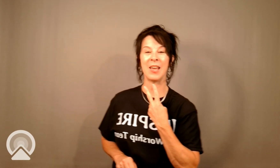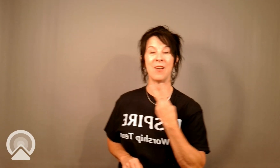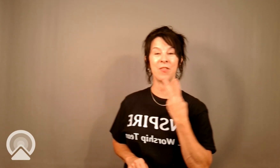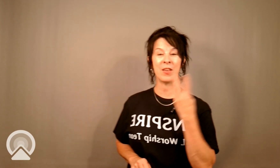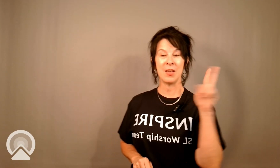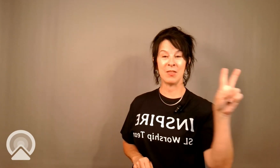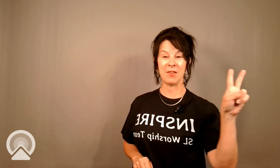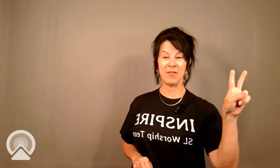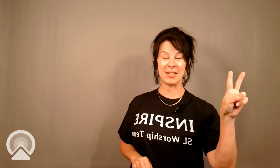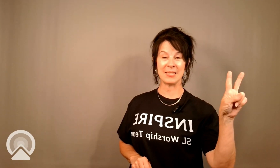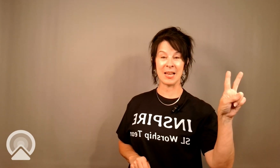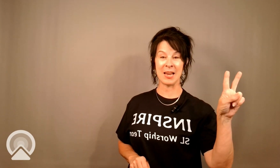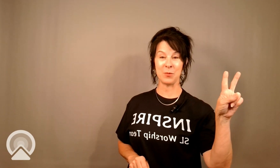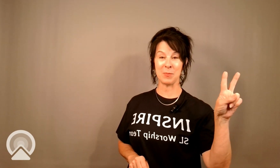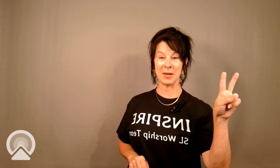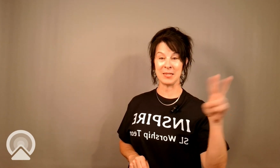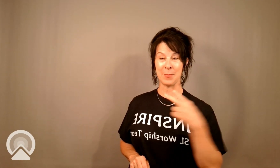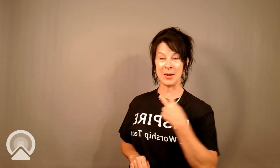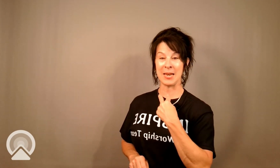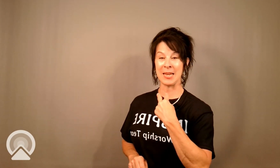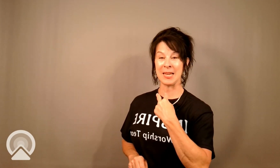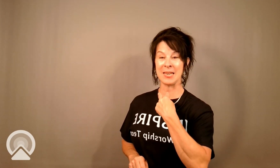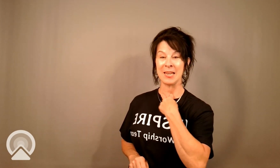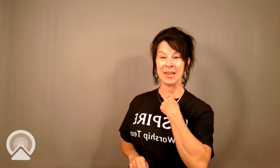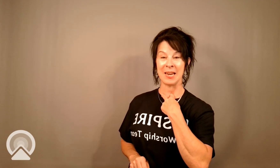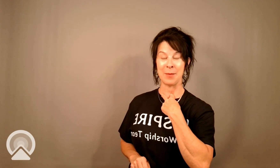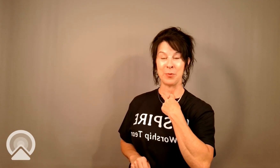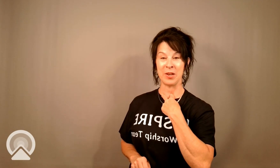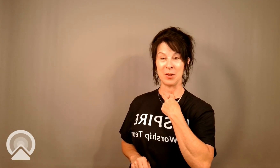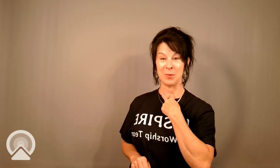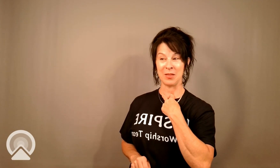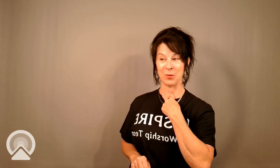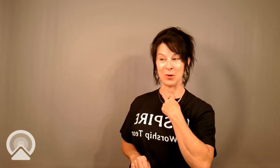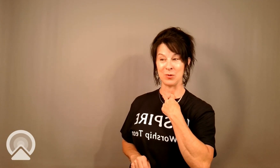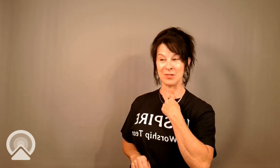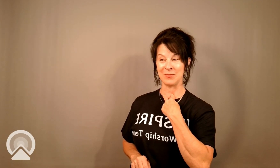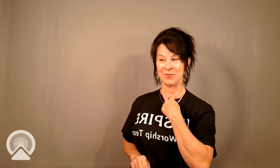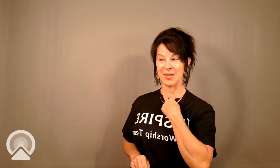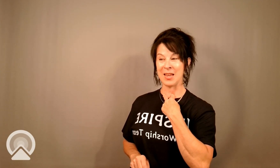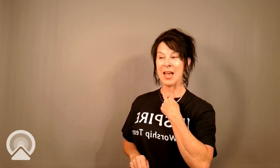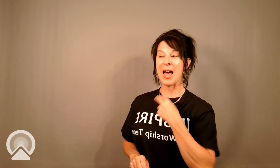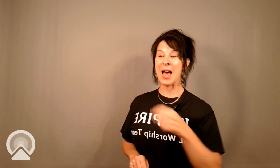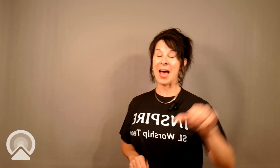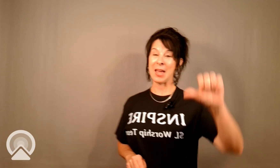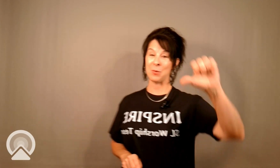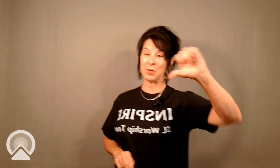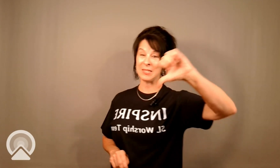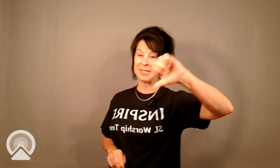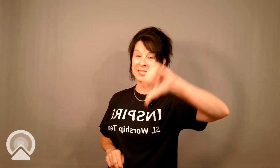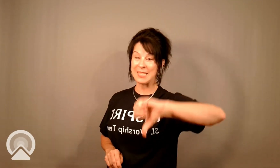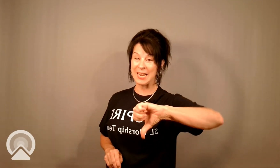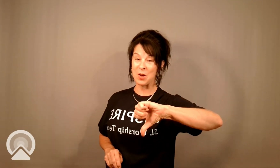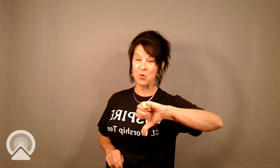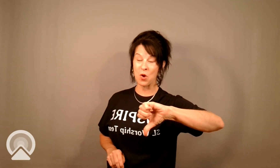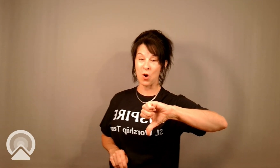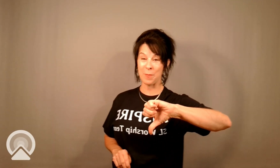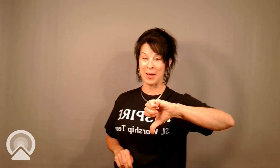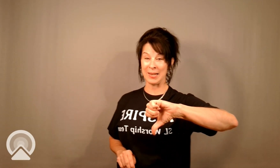have the V sign with my dominant hand and I put it on my throat. I was down on my